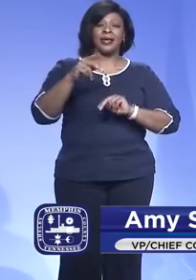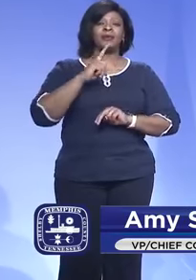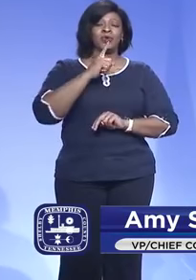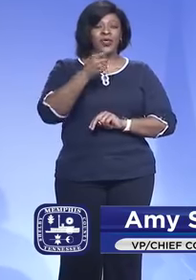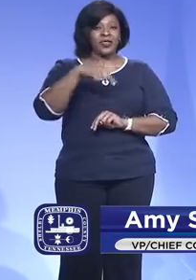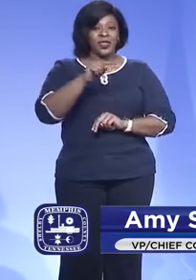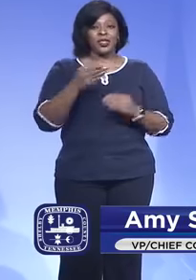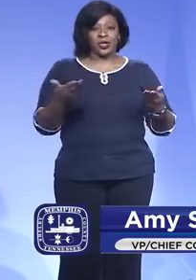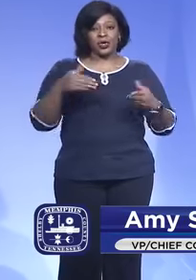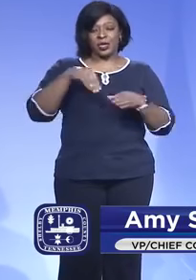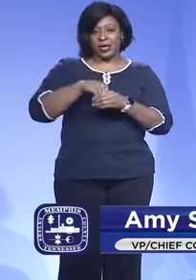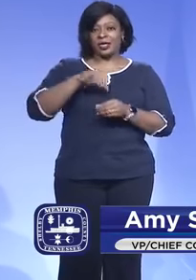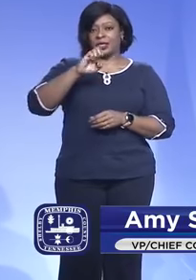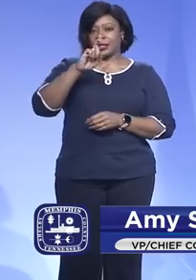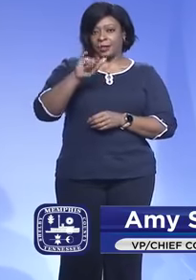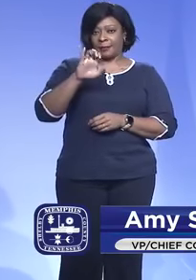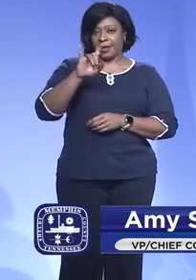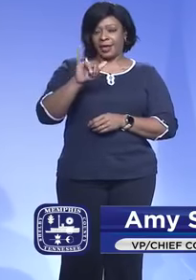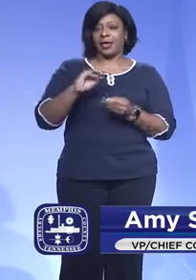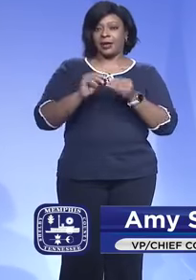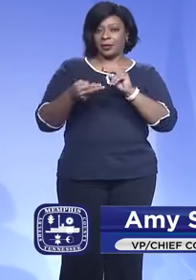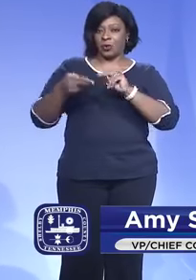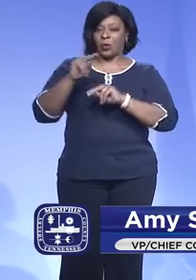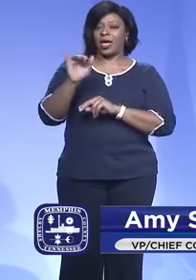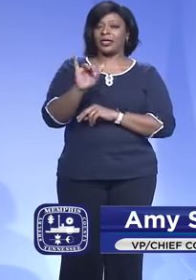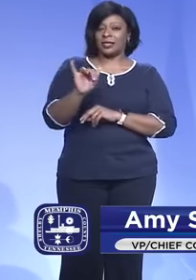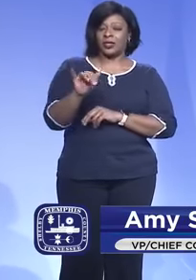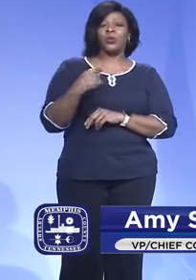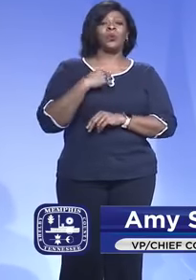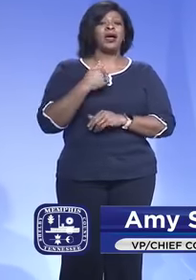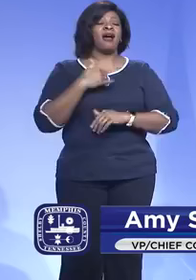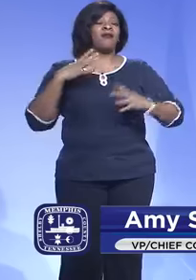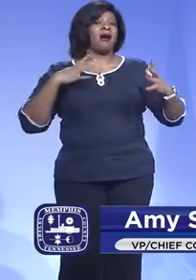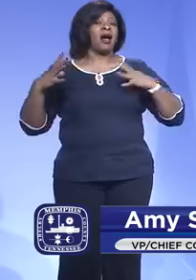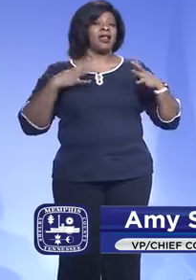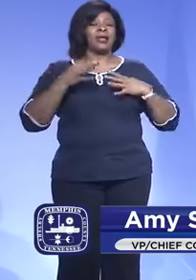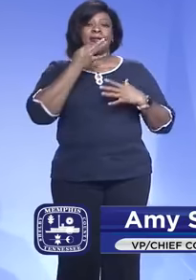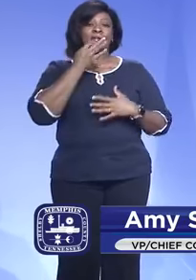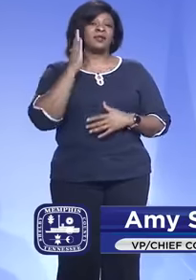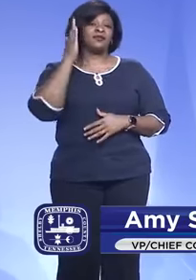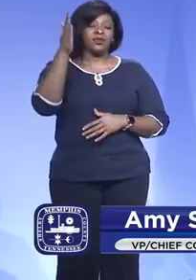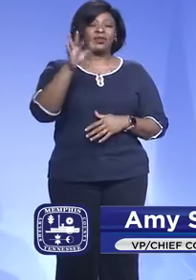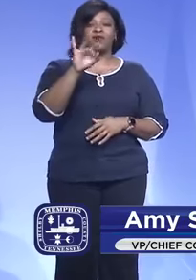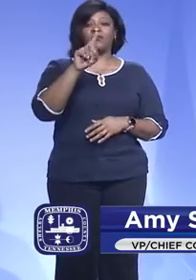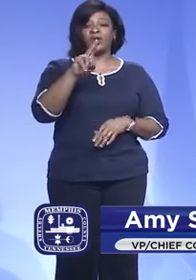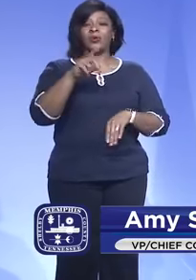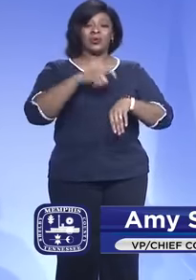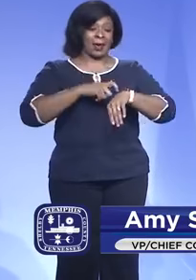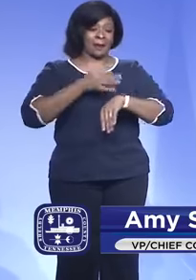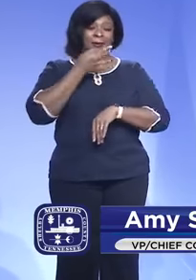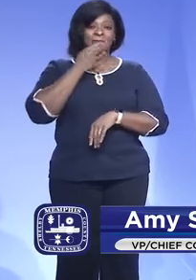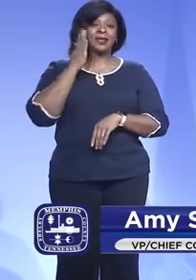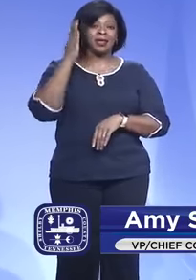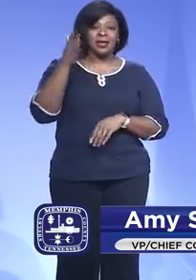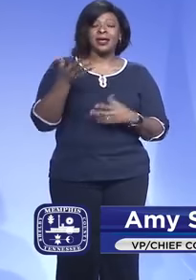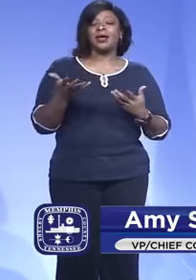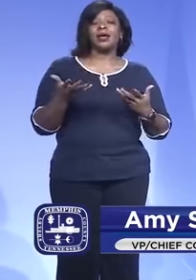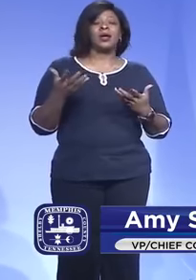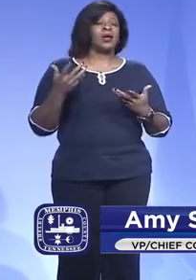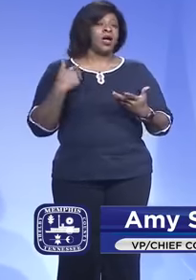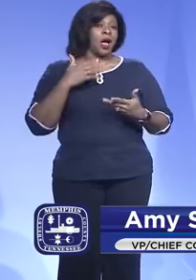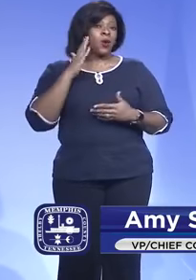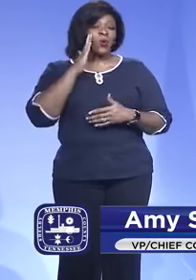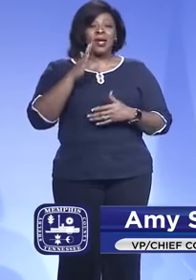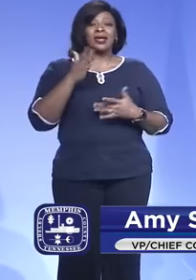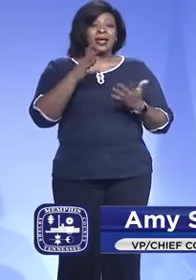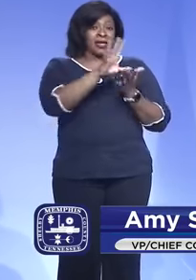they are here in Shelby County as well. And we have the holidays ahead of us. We have flu season ahead of us. And I'm going